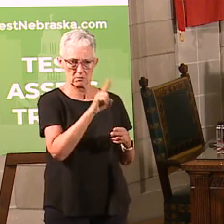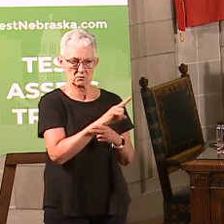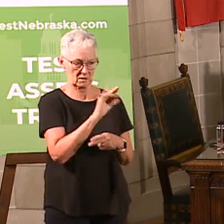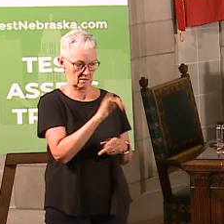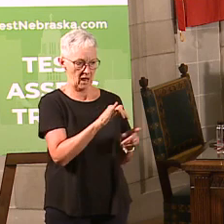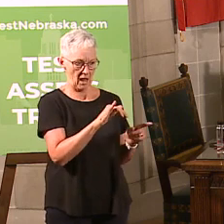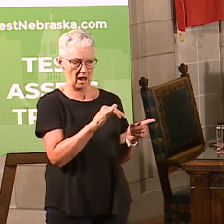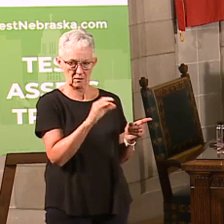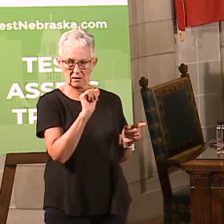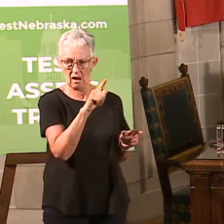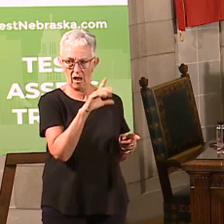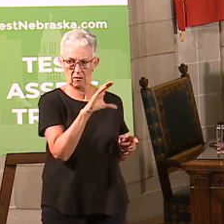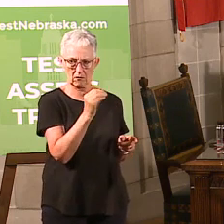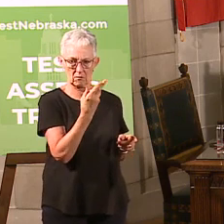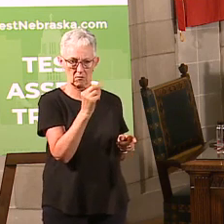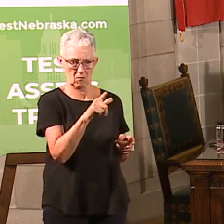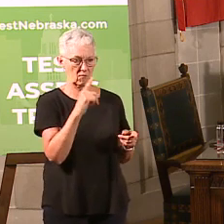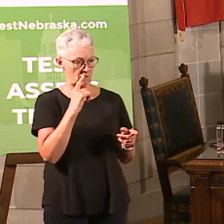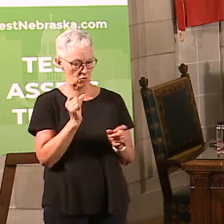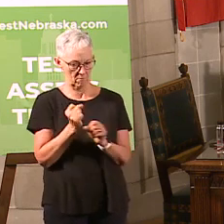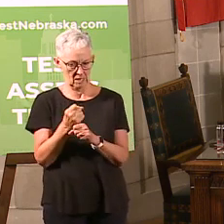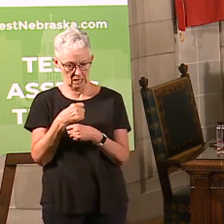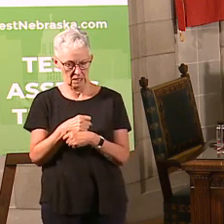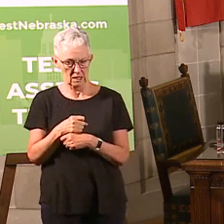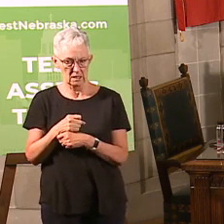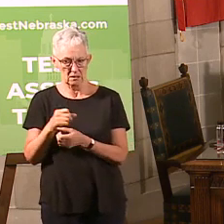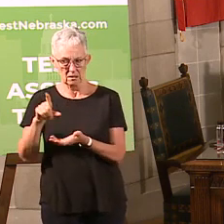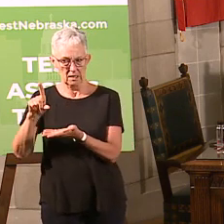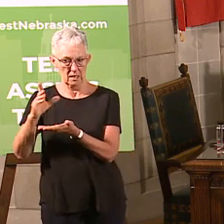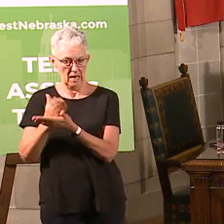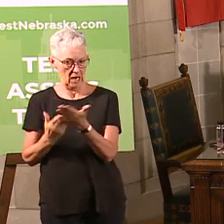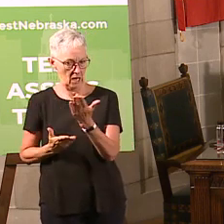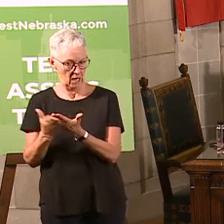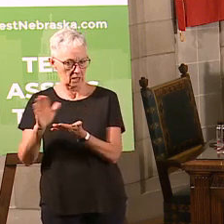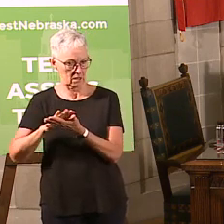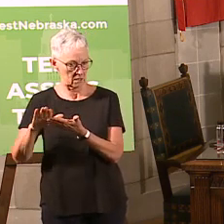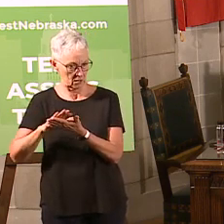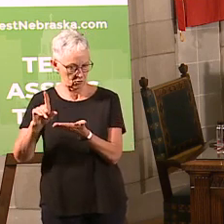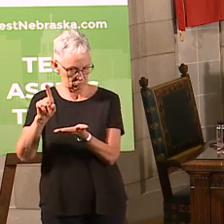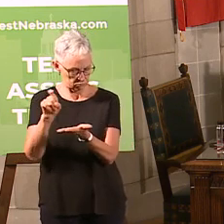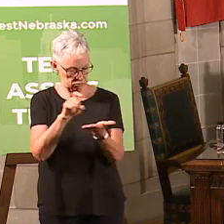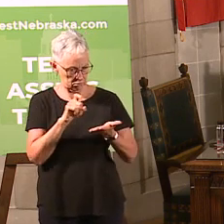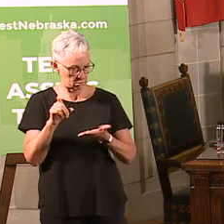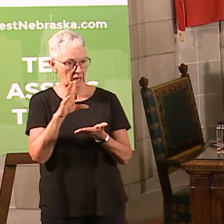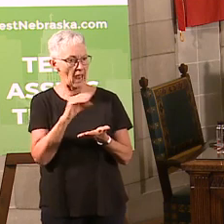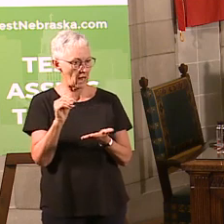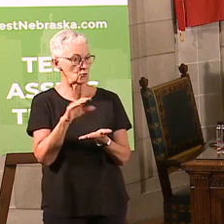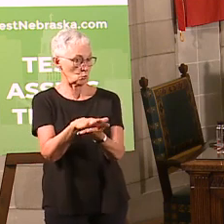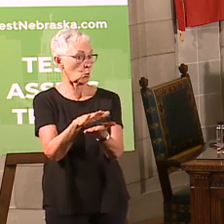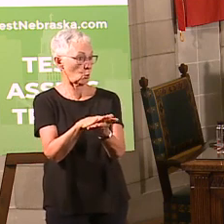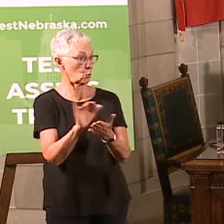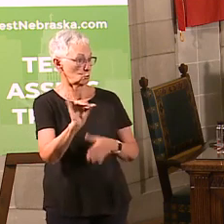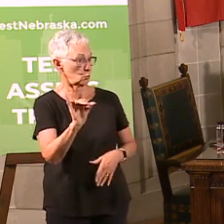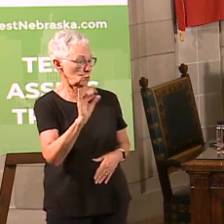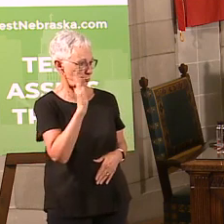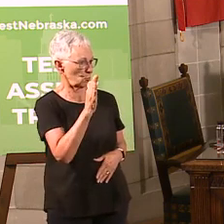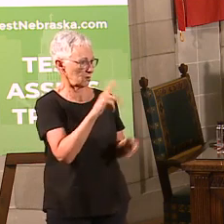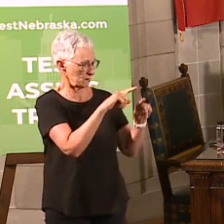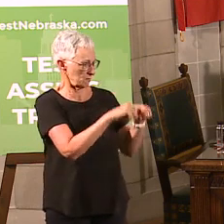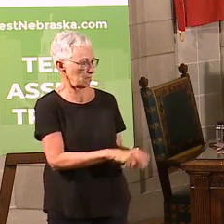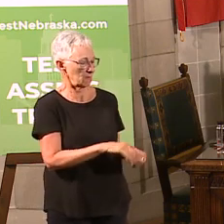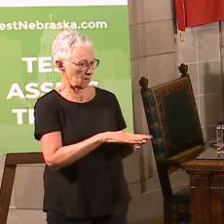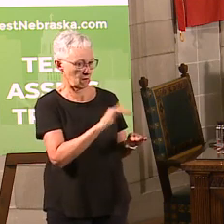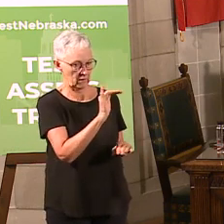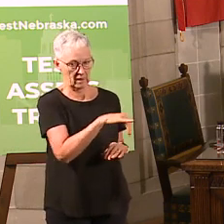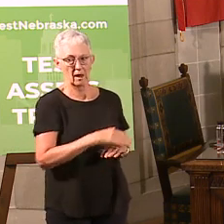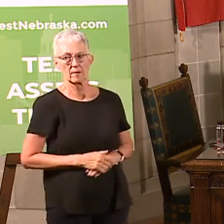this fall, as well as obviously the K-12 schools. And so, this also helps the rural economy. So as we have this very special plant in